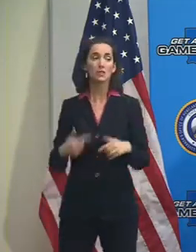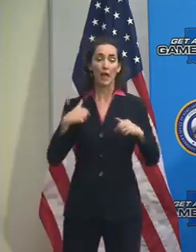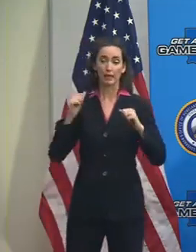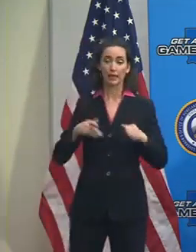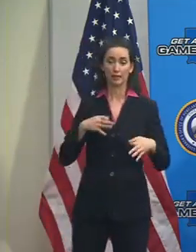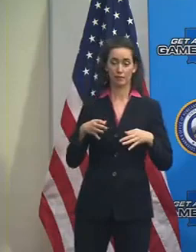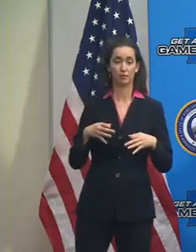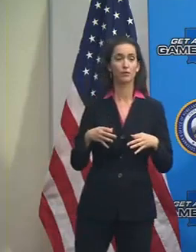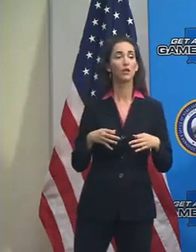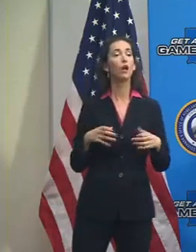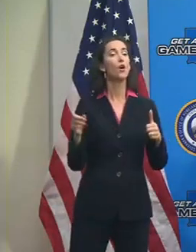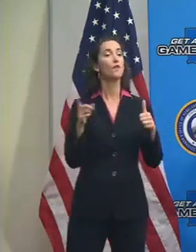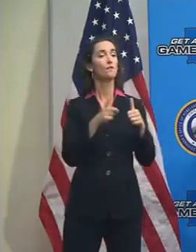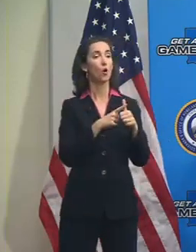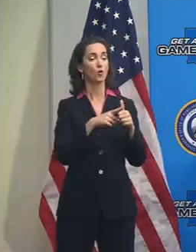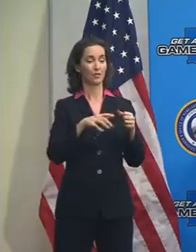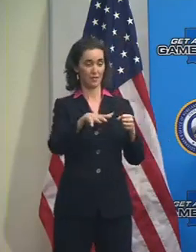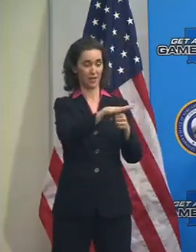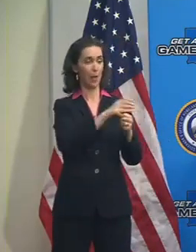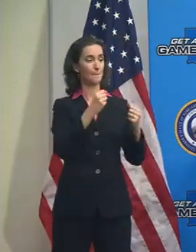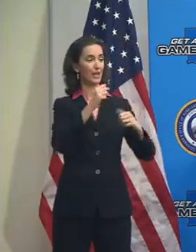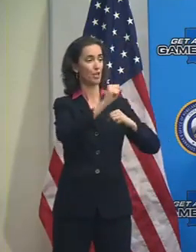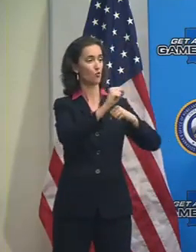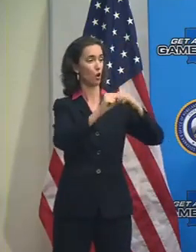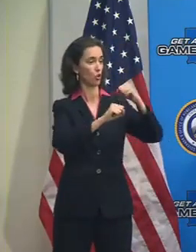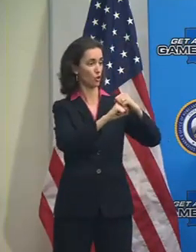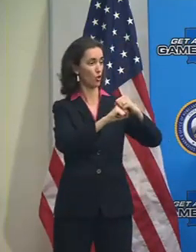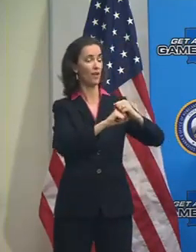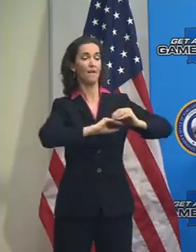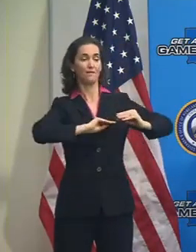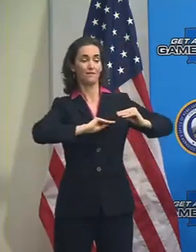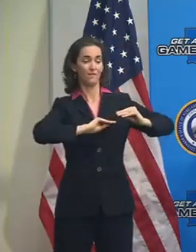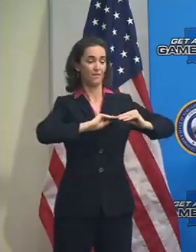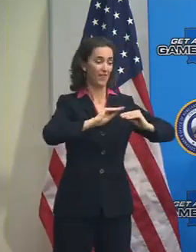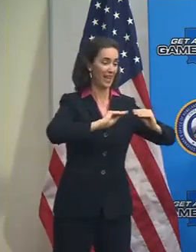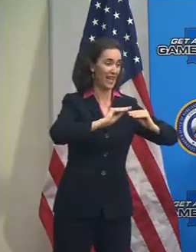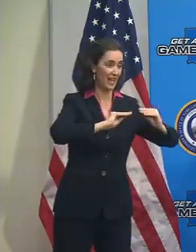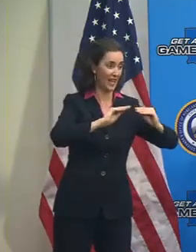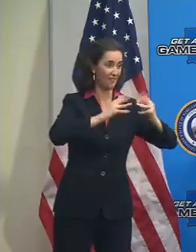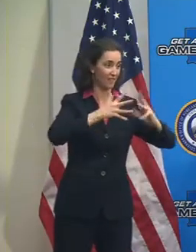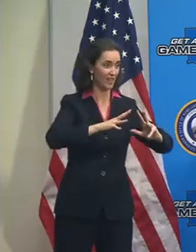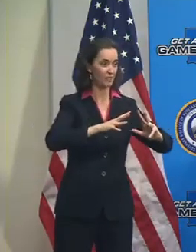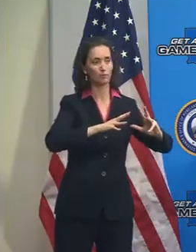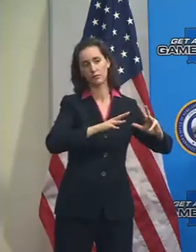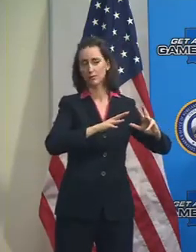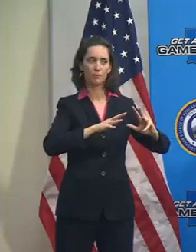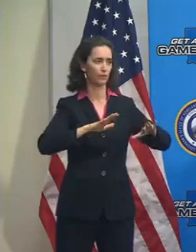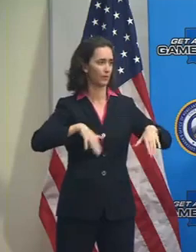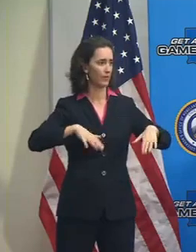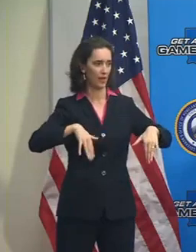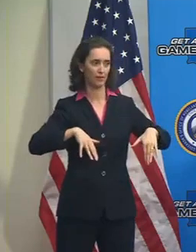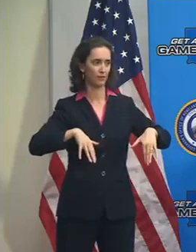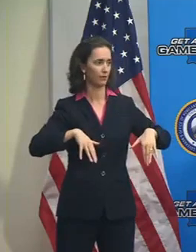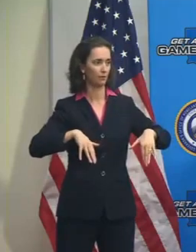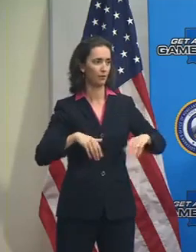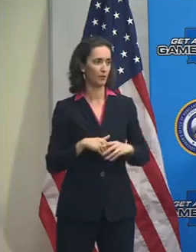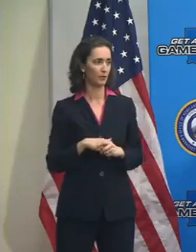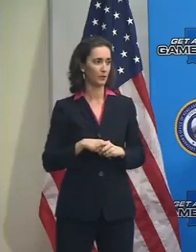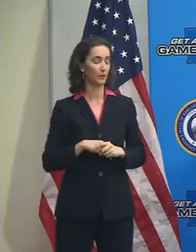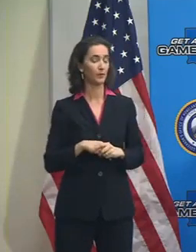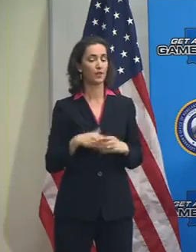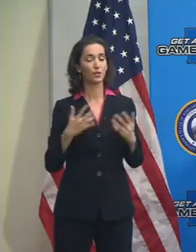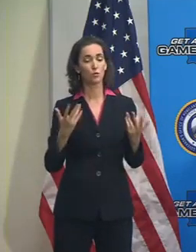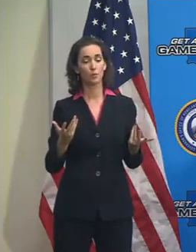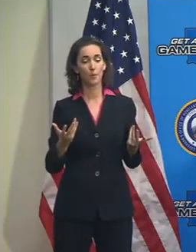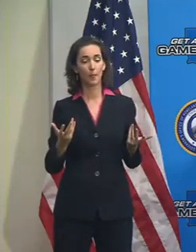of the structures haven't been permanently, the vast majority of damaged structures have not been permanently repaired. And